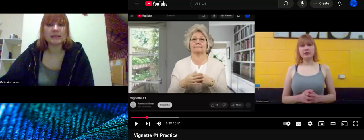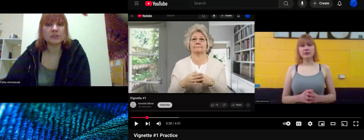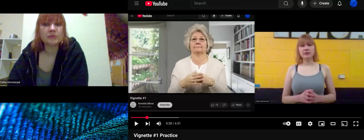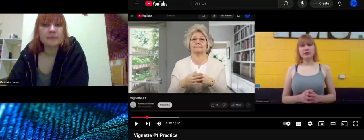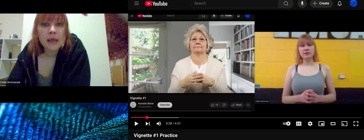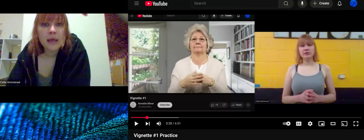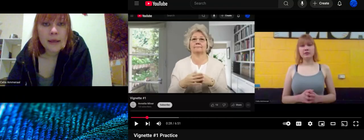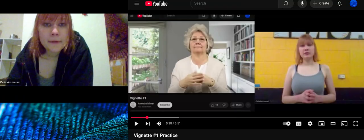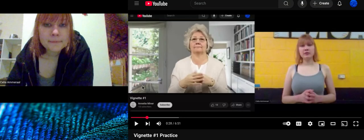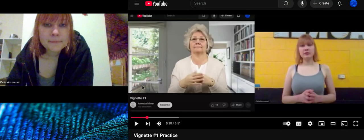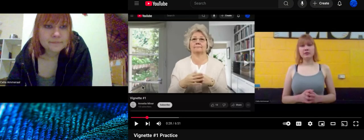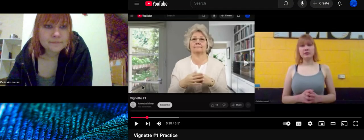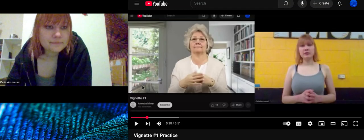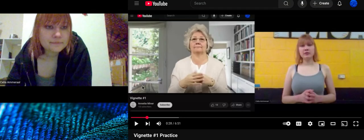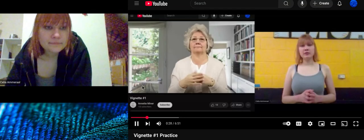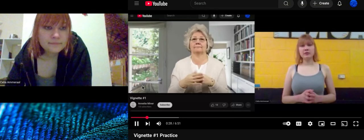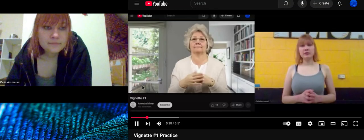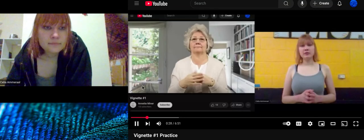the message.